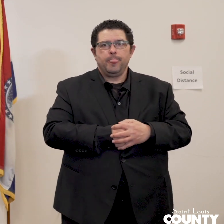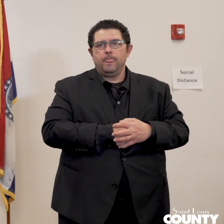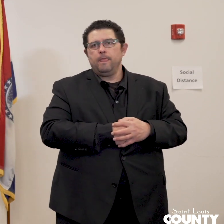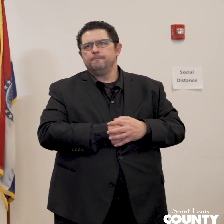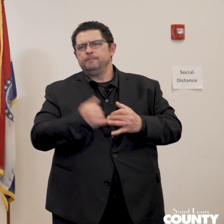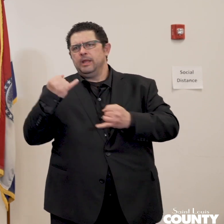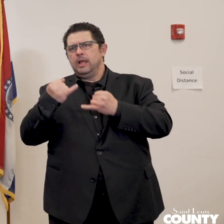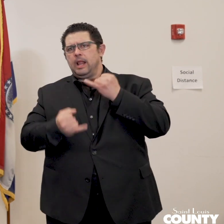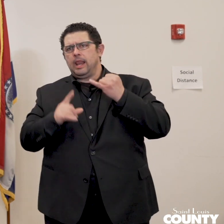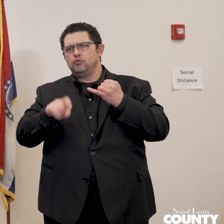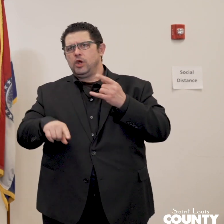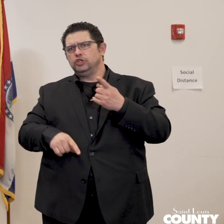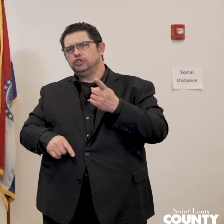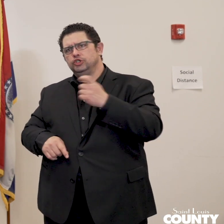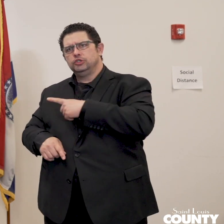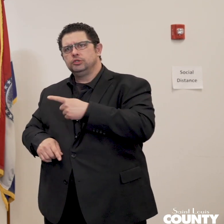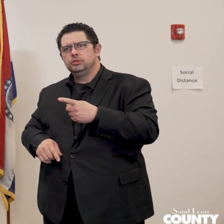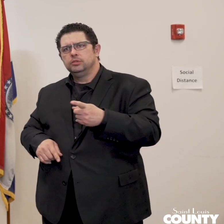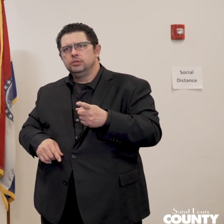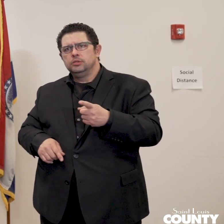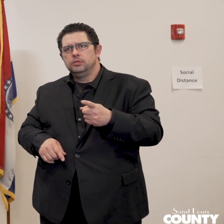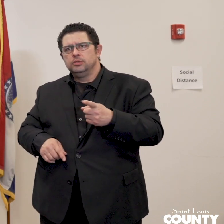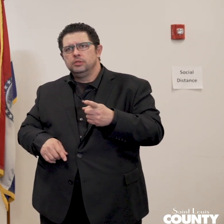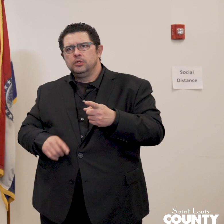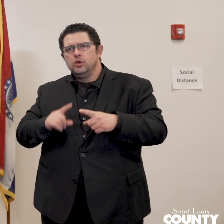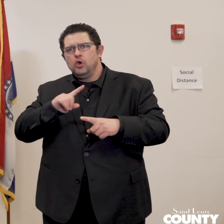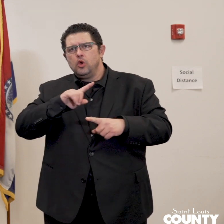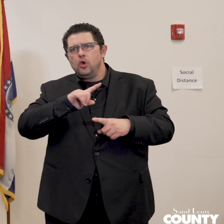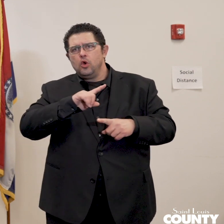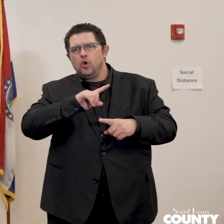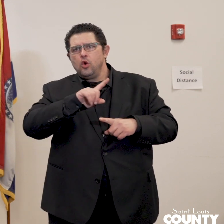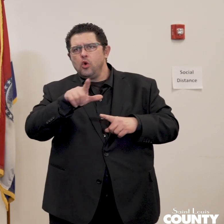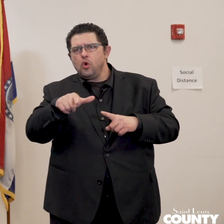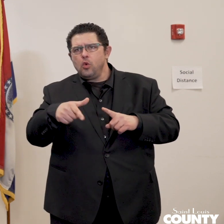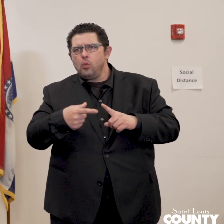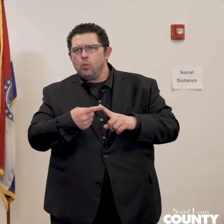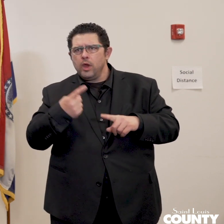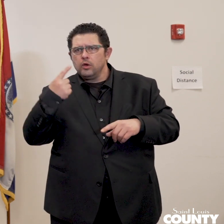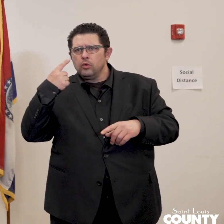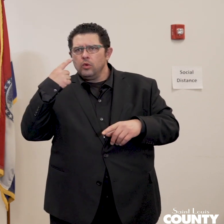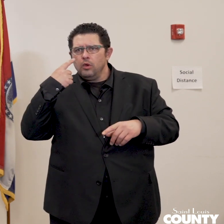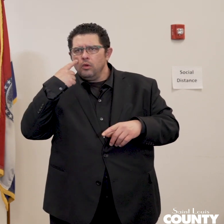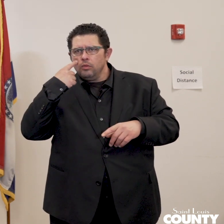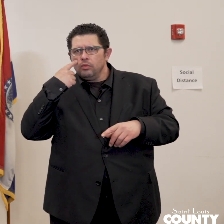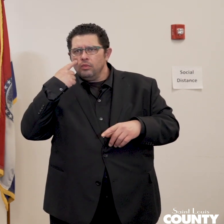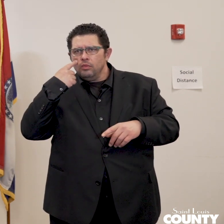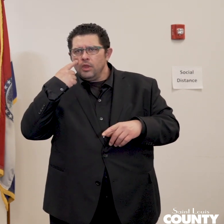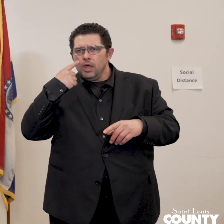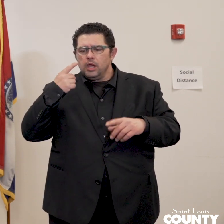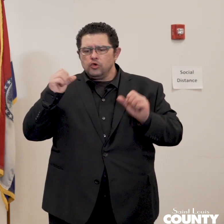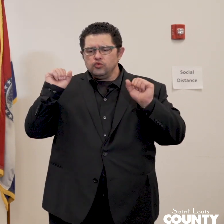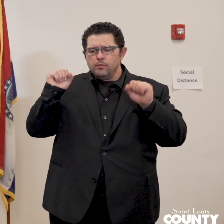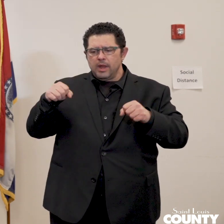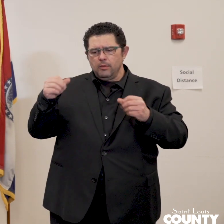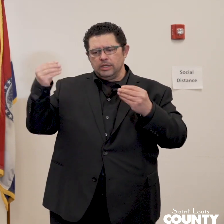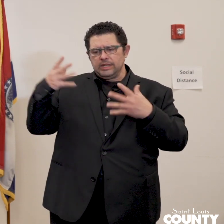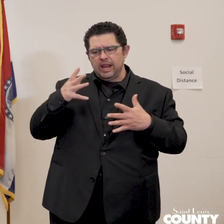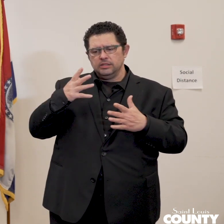Last question Questions? I have. When do you think you'll be able to give us a dollar amount as it relates to how much money has been spent